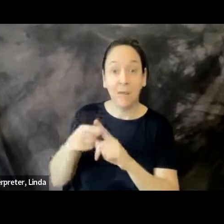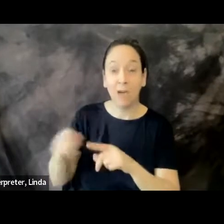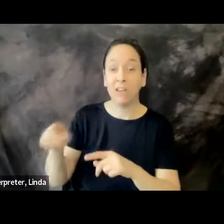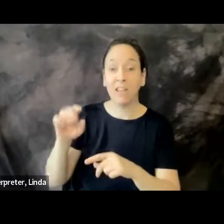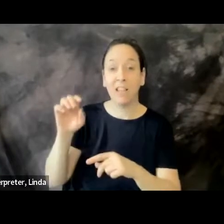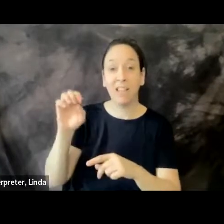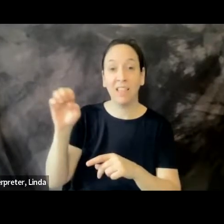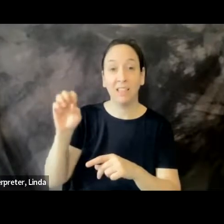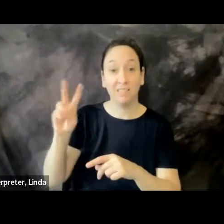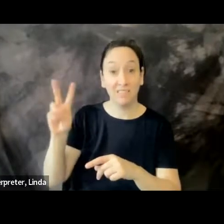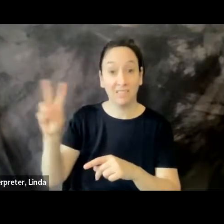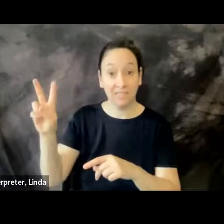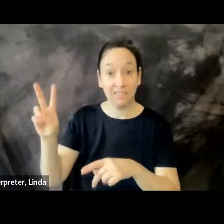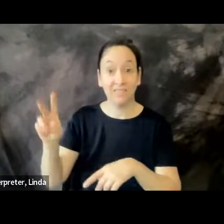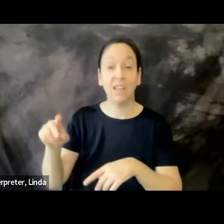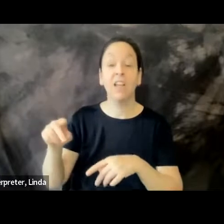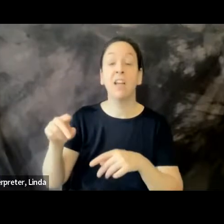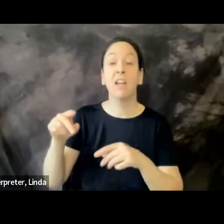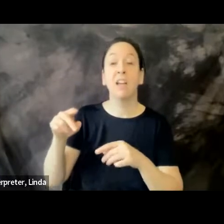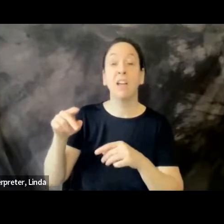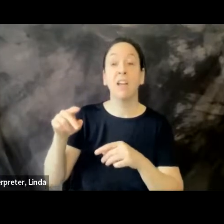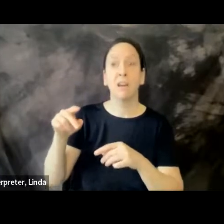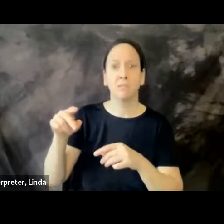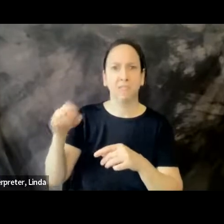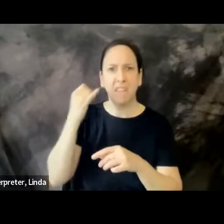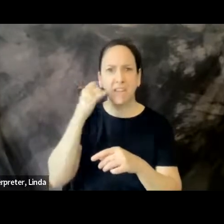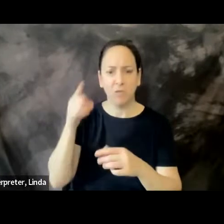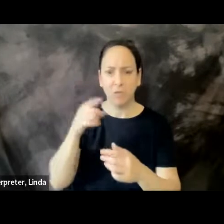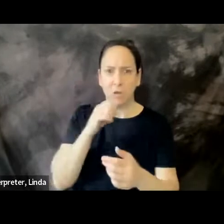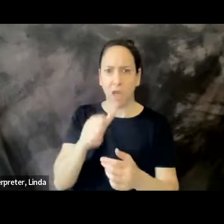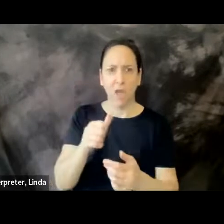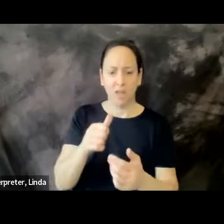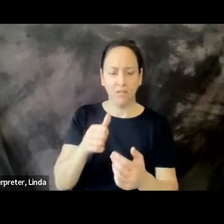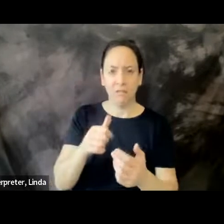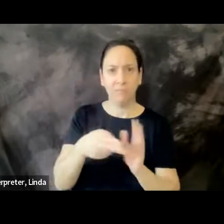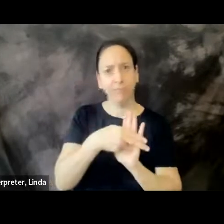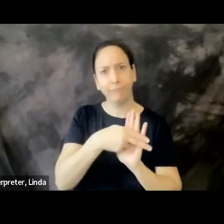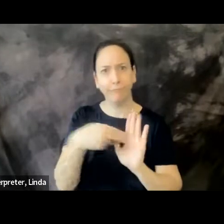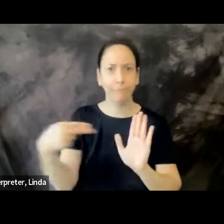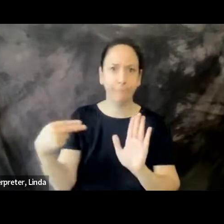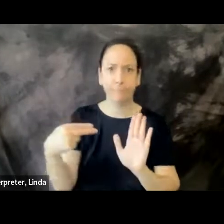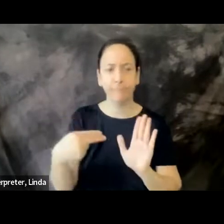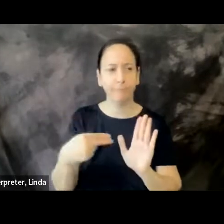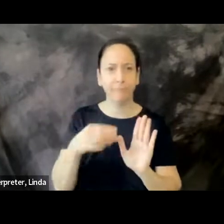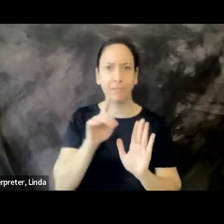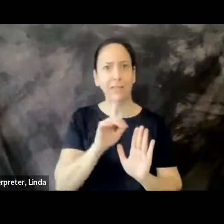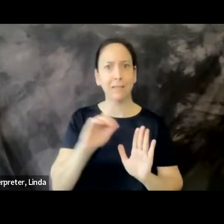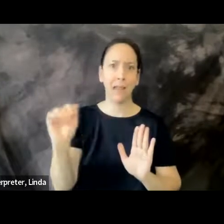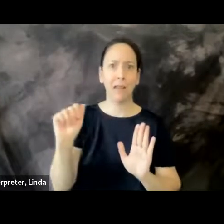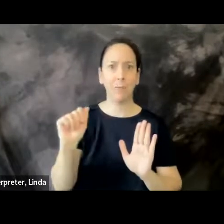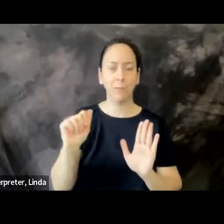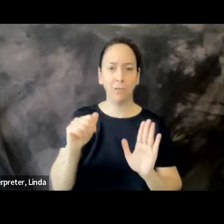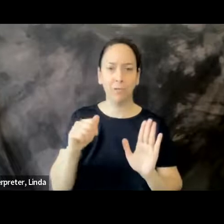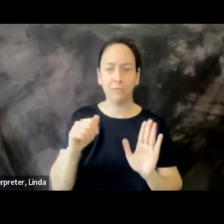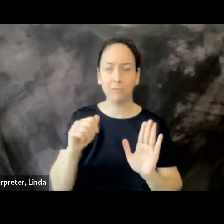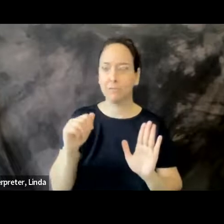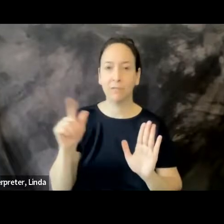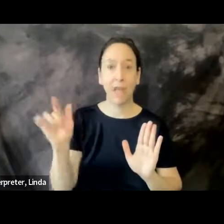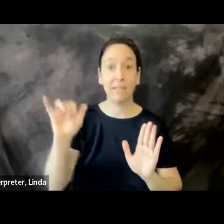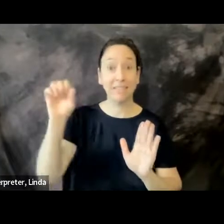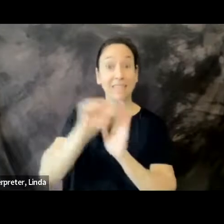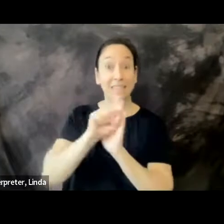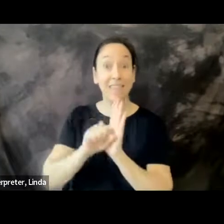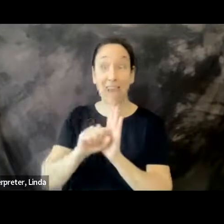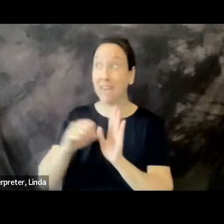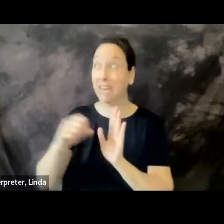is this question of, if you are not deemed to be as disabled as the state thinks